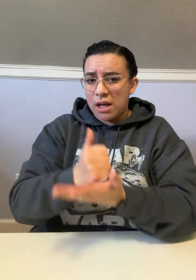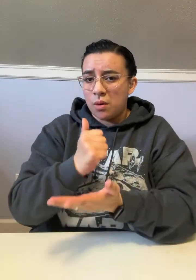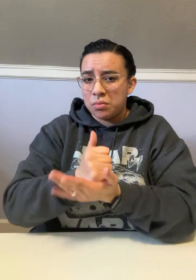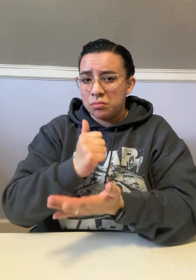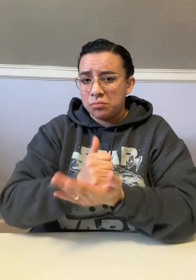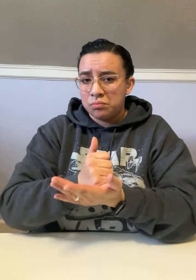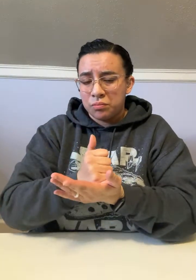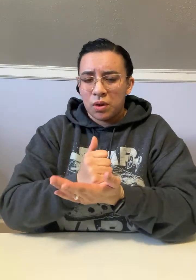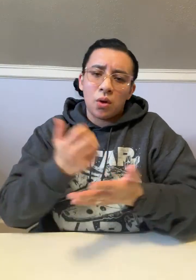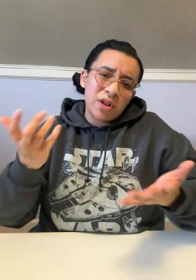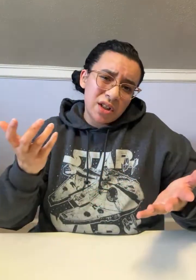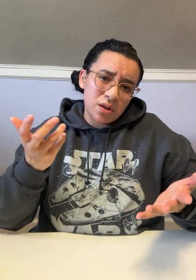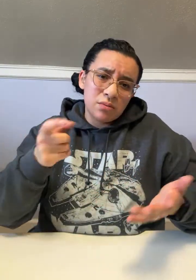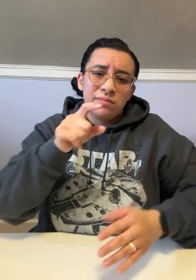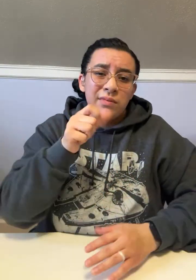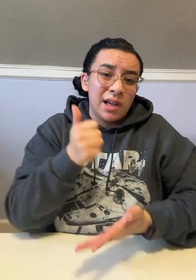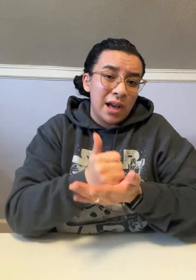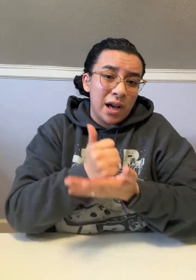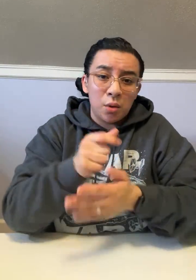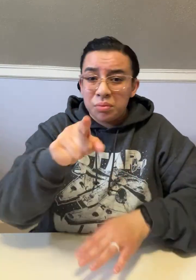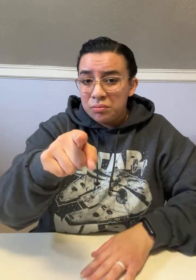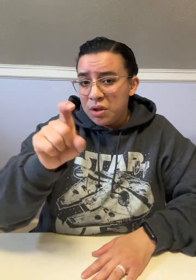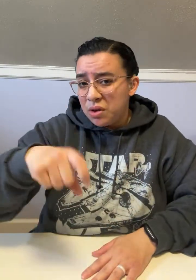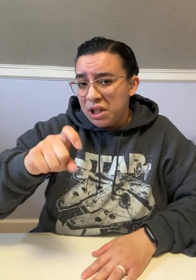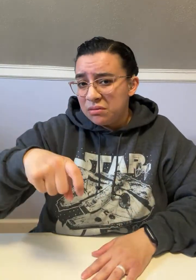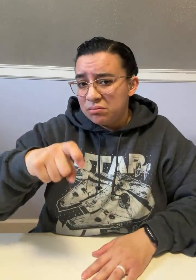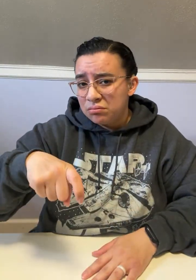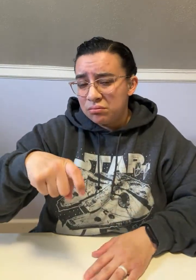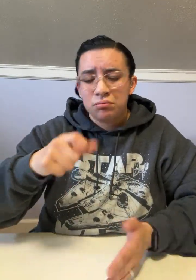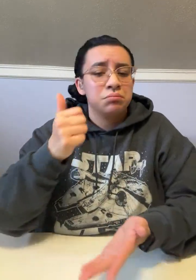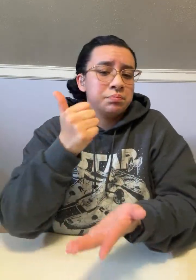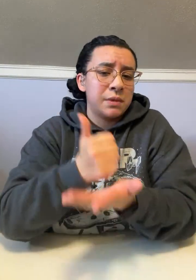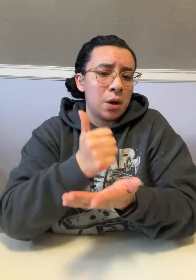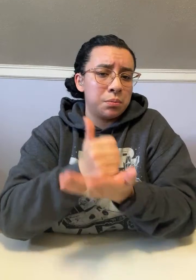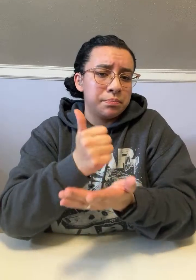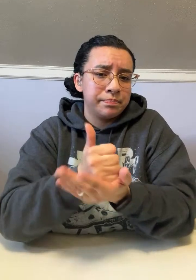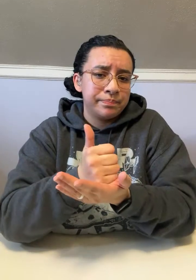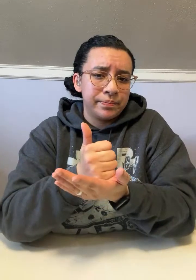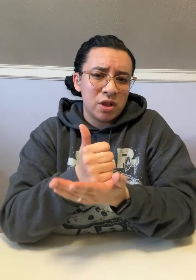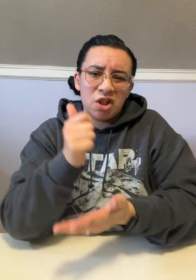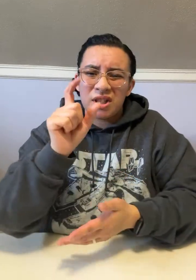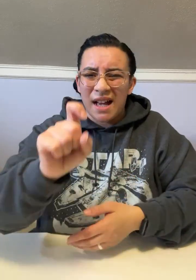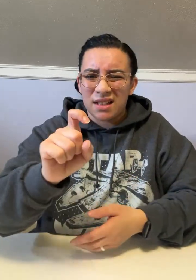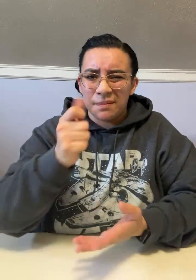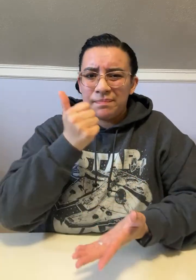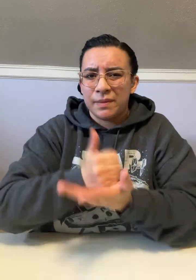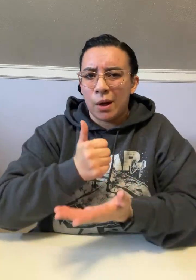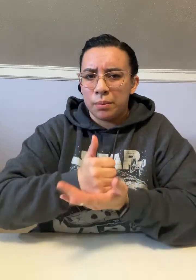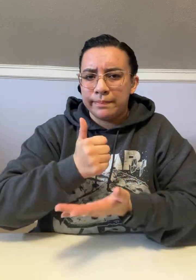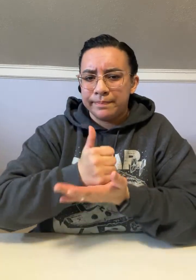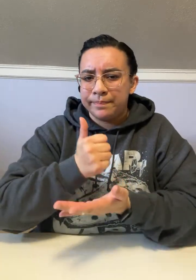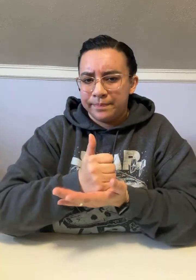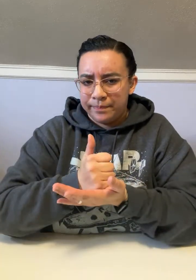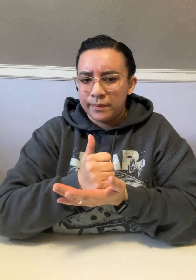help. Or you could do help, you need help. So you just ask them help.